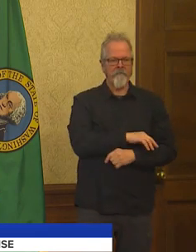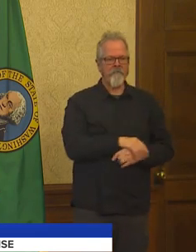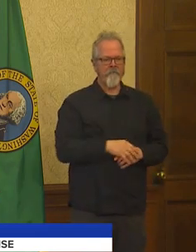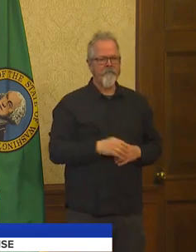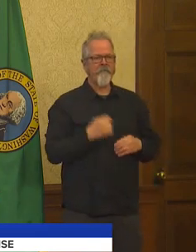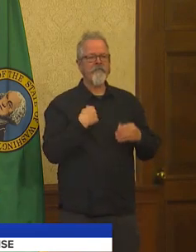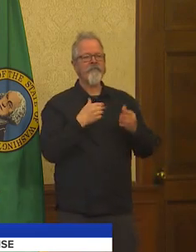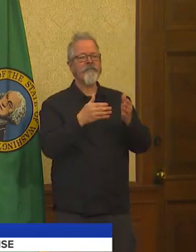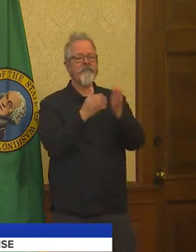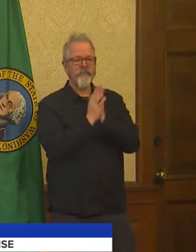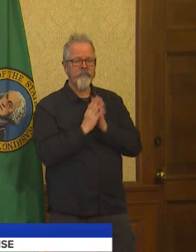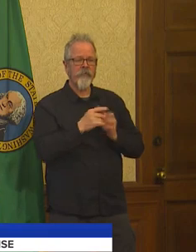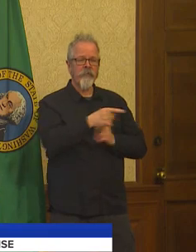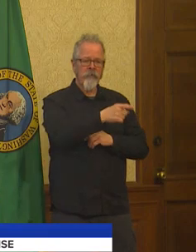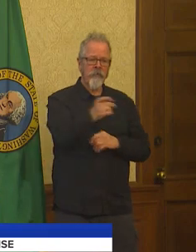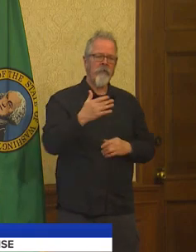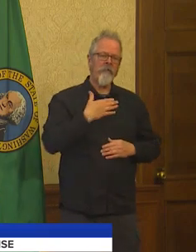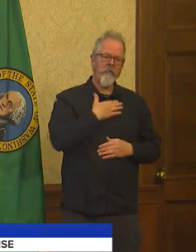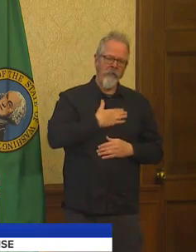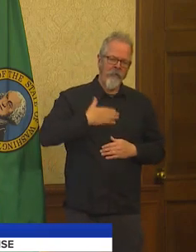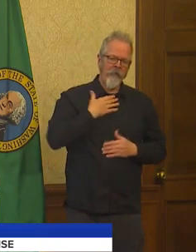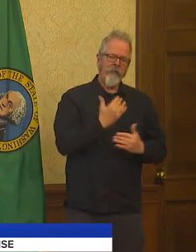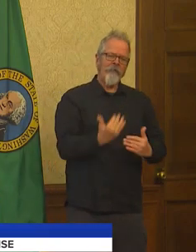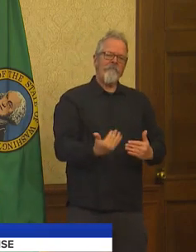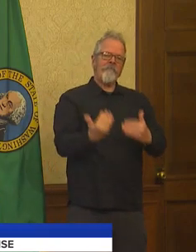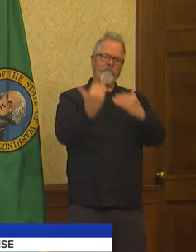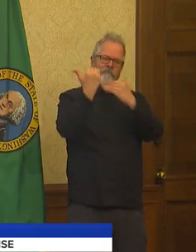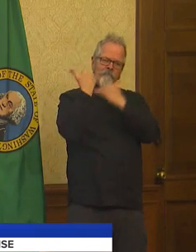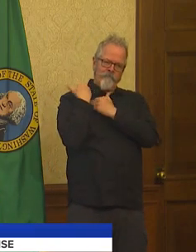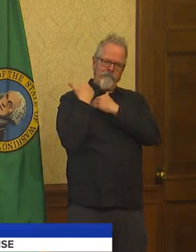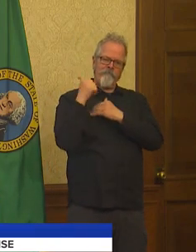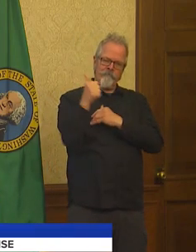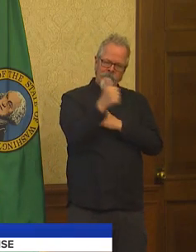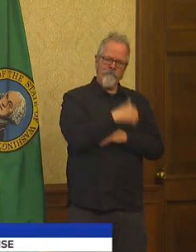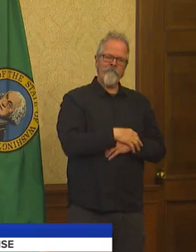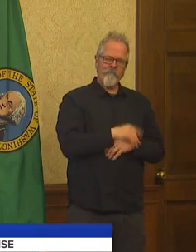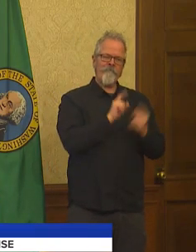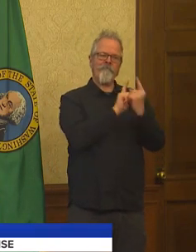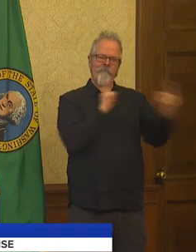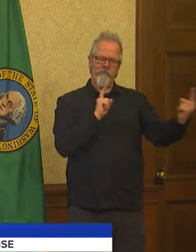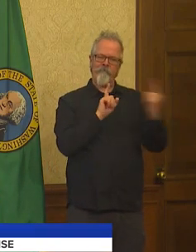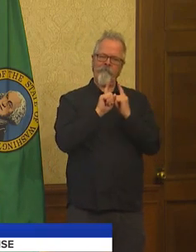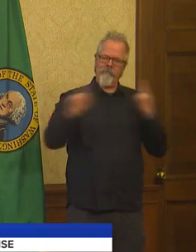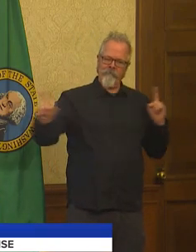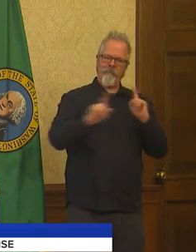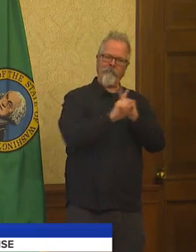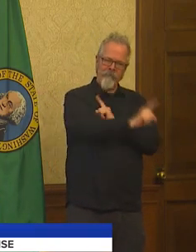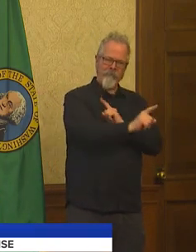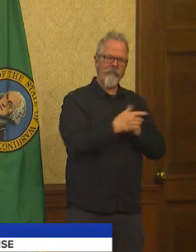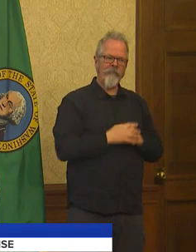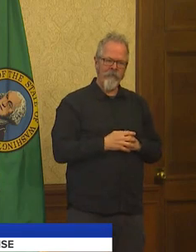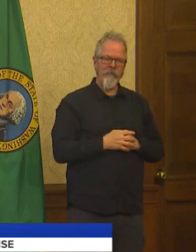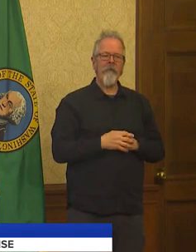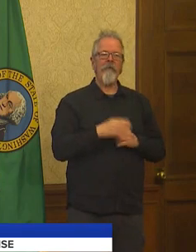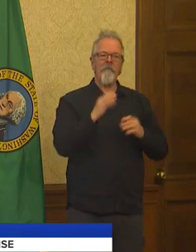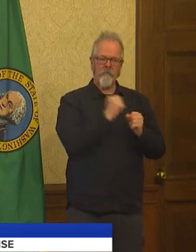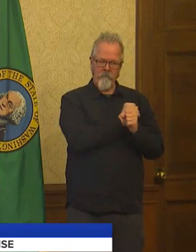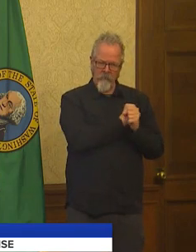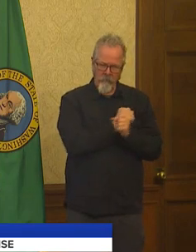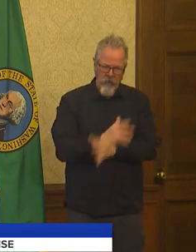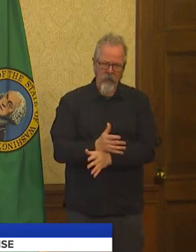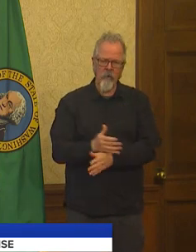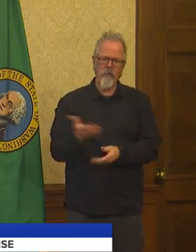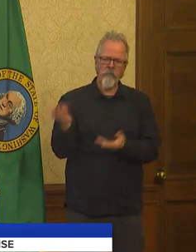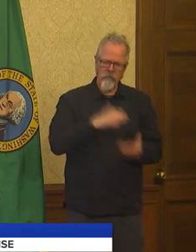Follow social distancing practices. Come prepared with personal hygiene products.